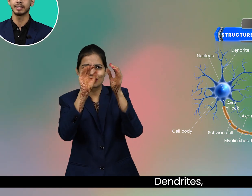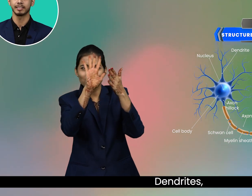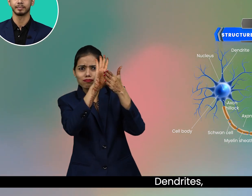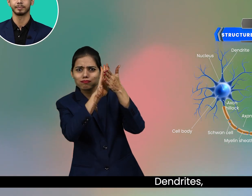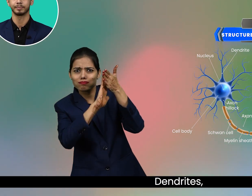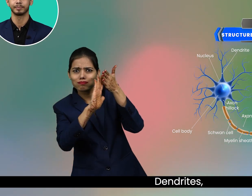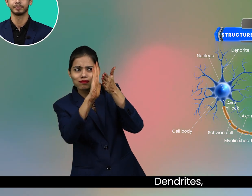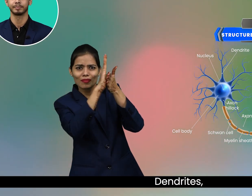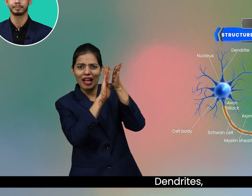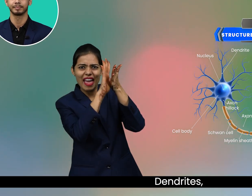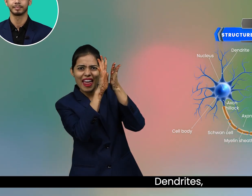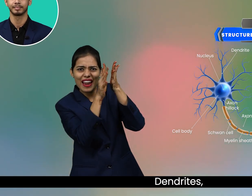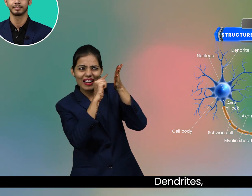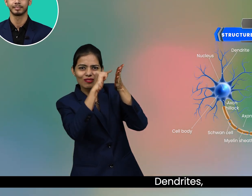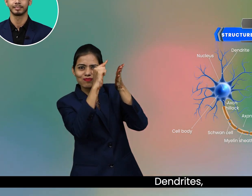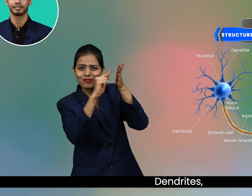dendrites,